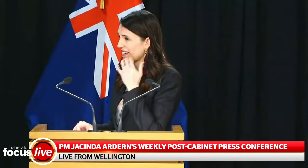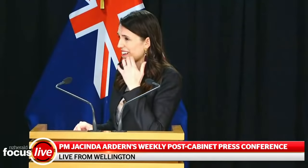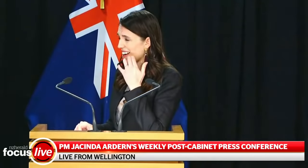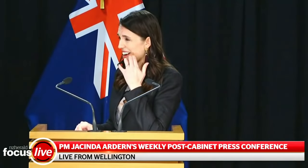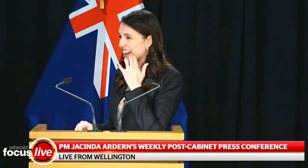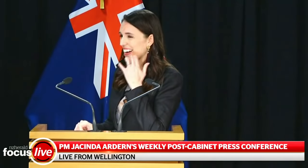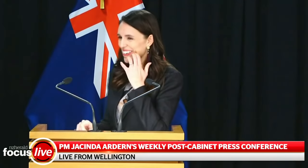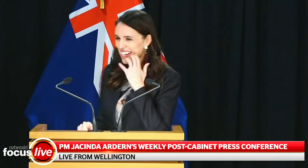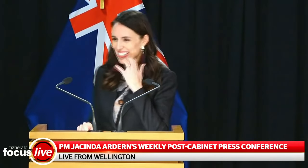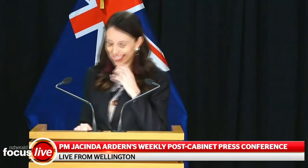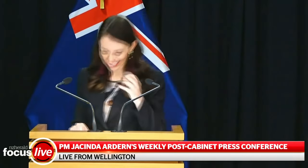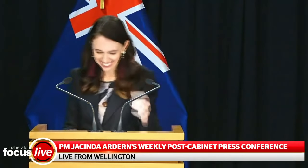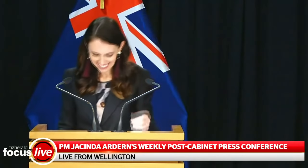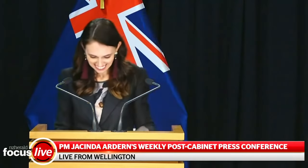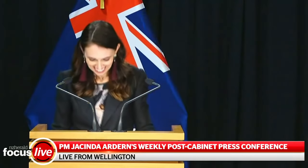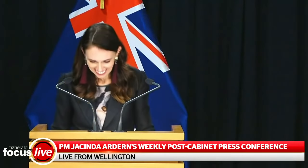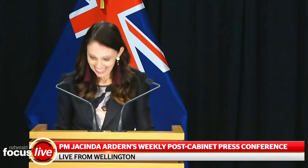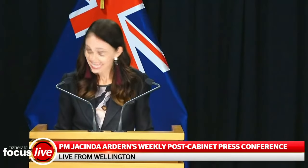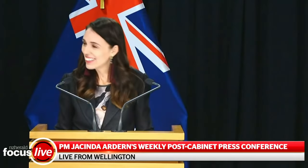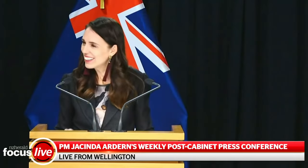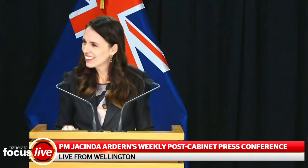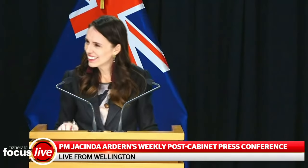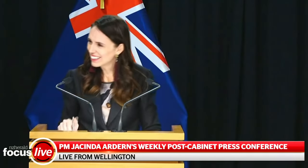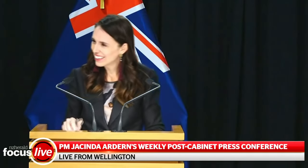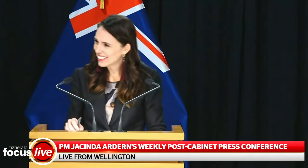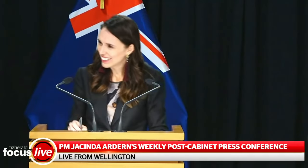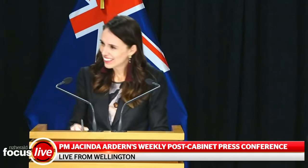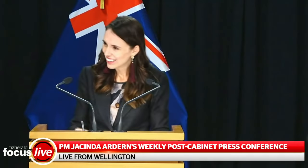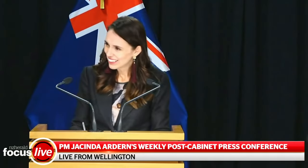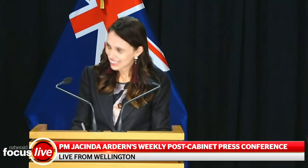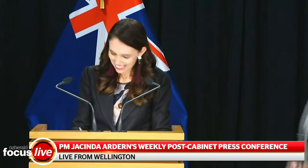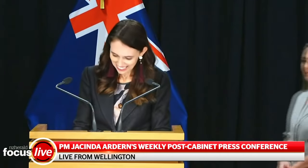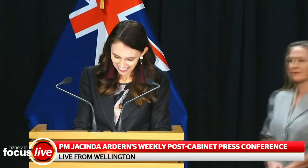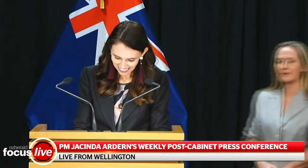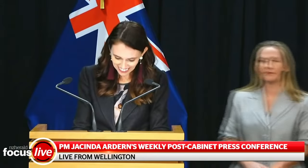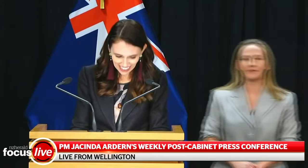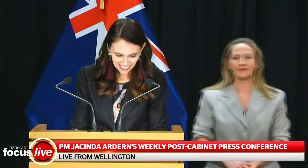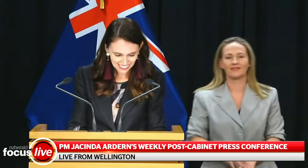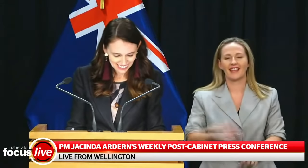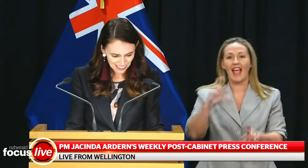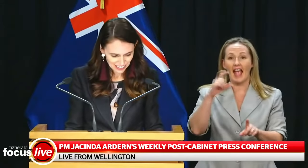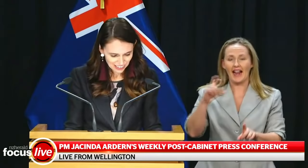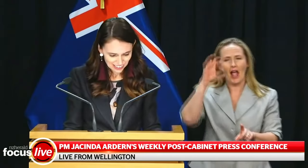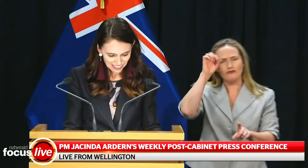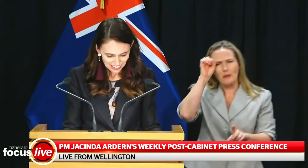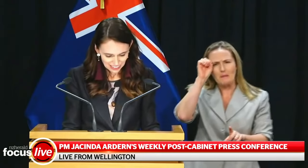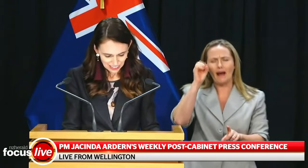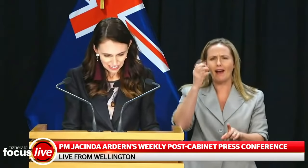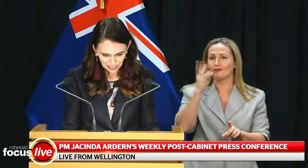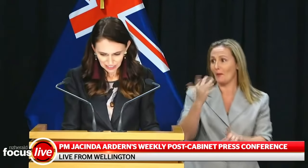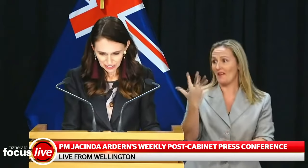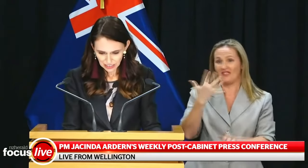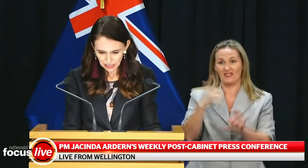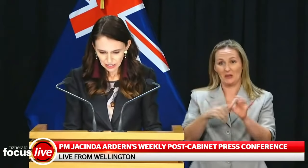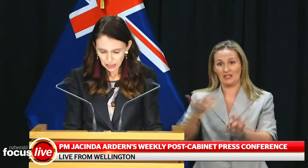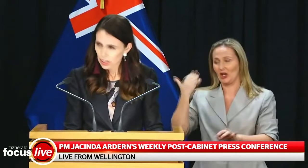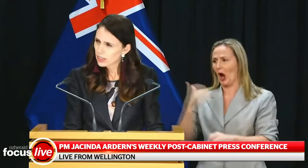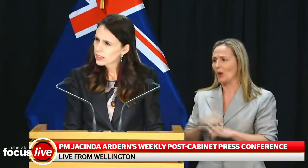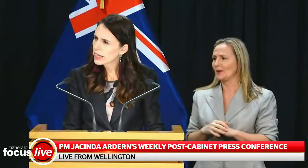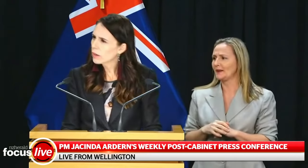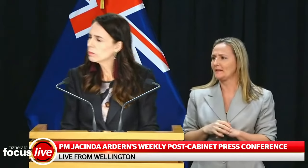remembered. Okay, go ahead. There's a follow-up to one asked 15 questions ago. Okay. About the level 2 decision